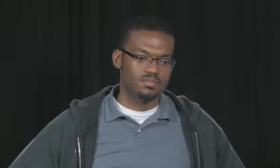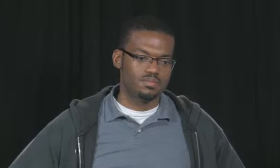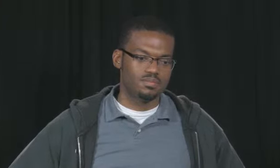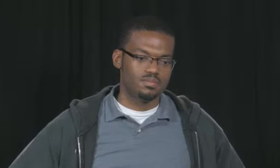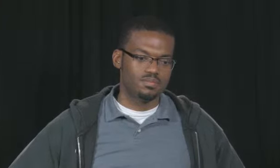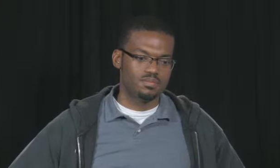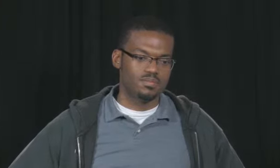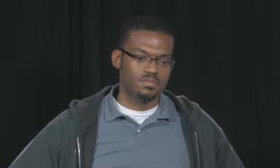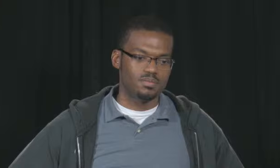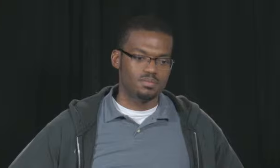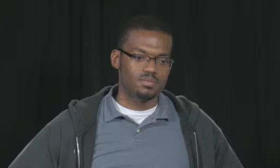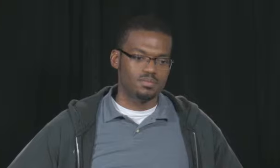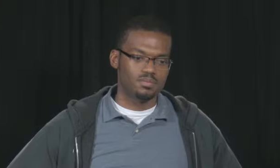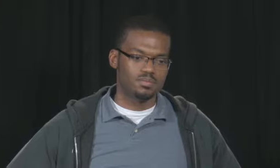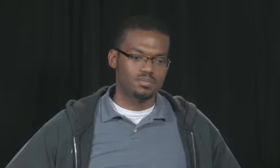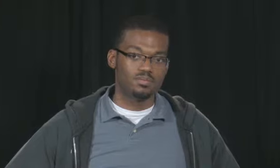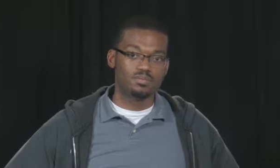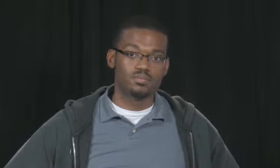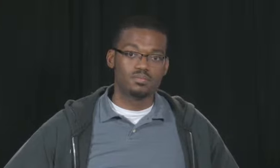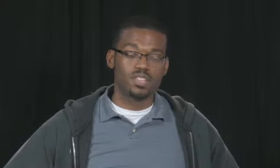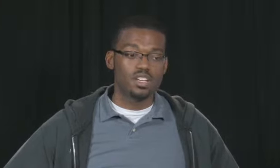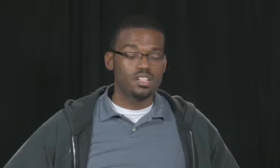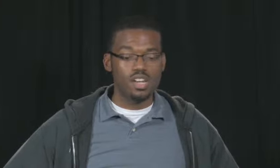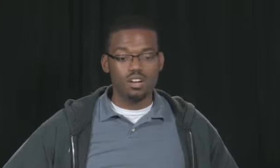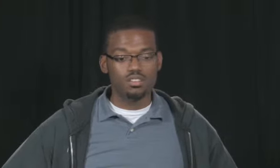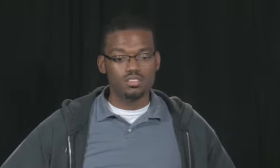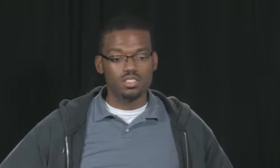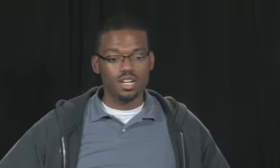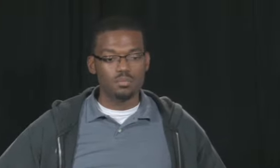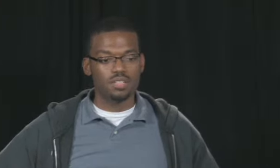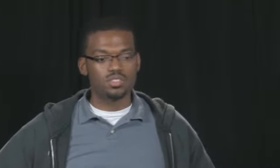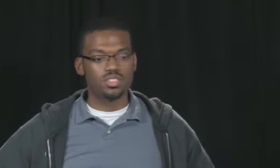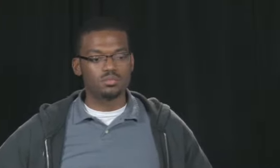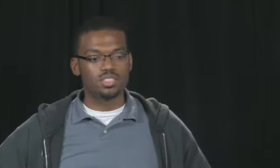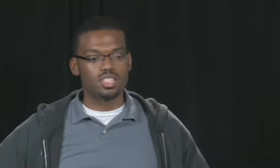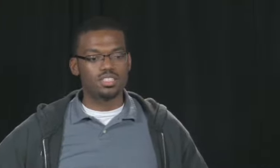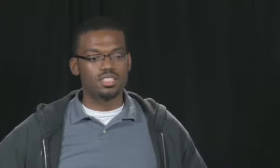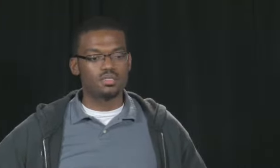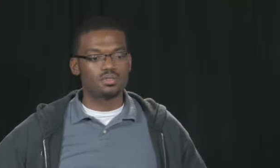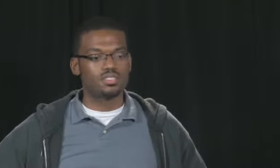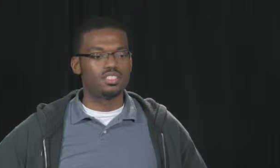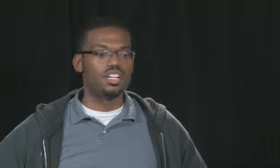Don't be confused, chances. You look like I'm confusing you. No, I'm not confused. I'm just trying to think of how